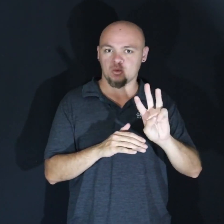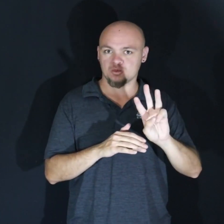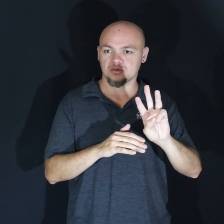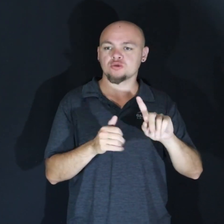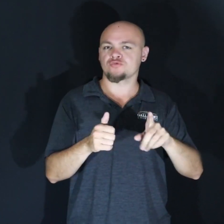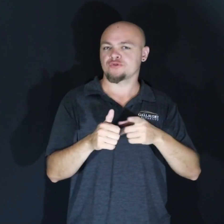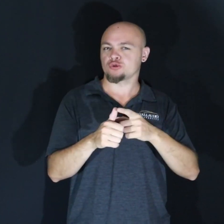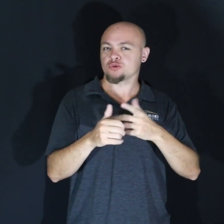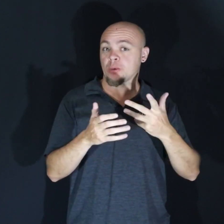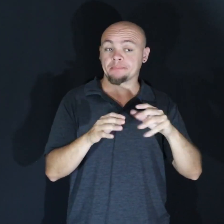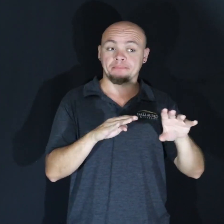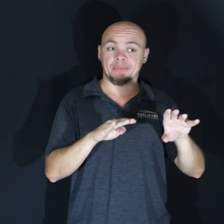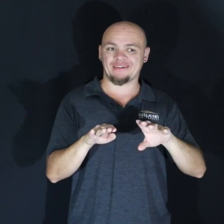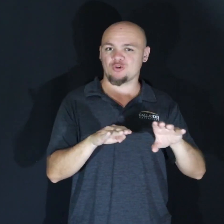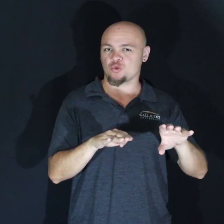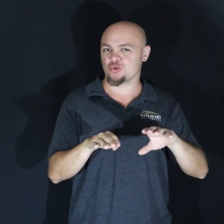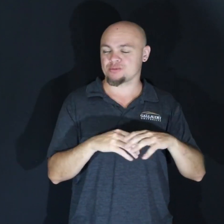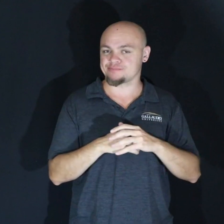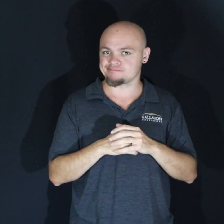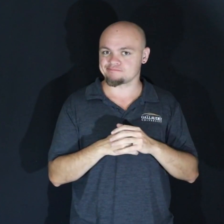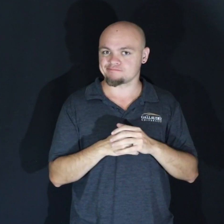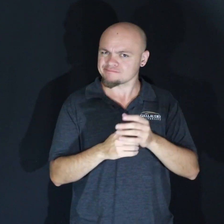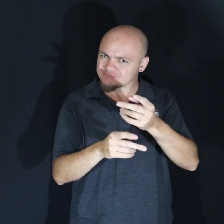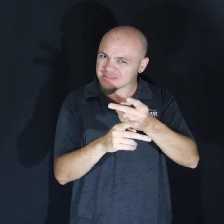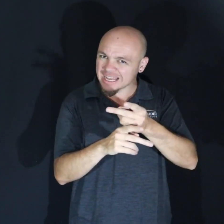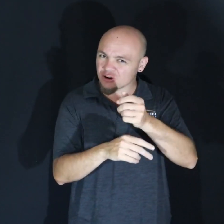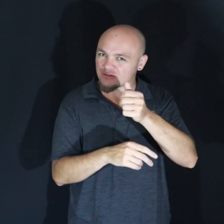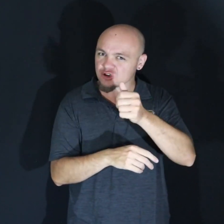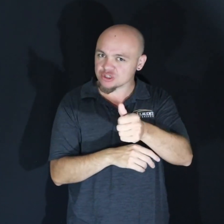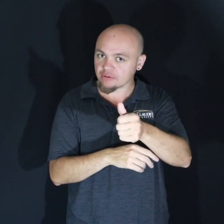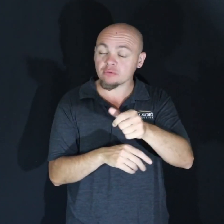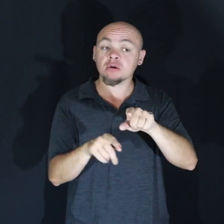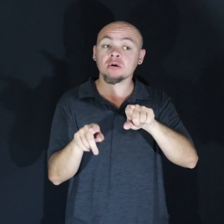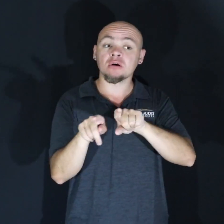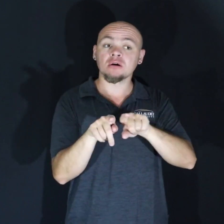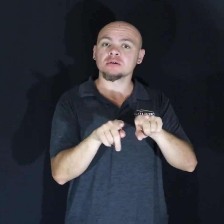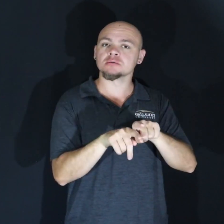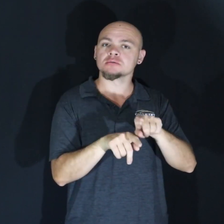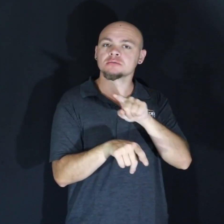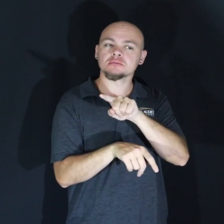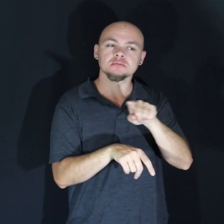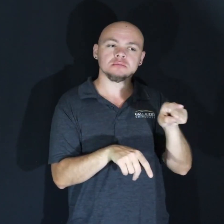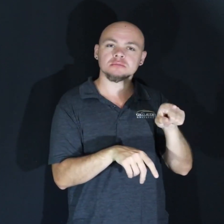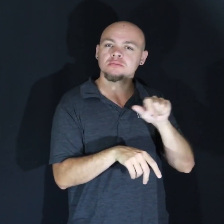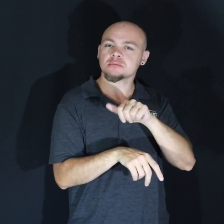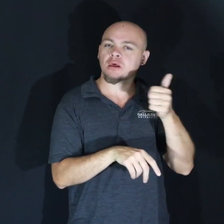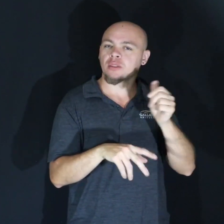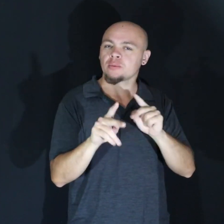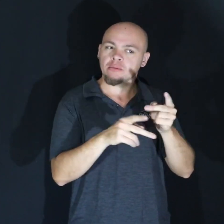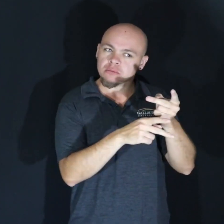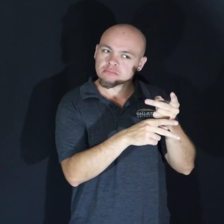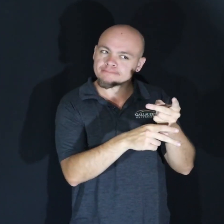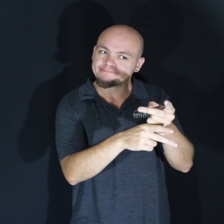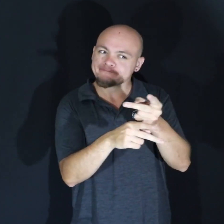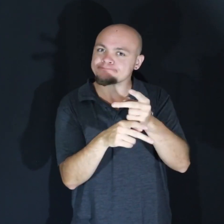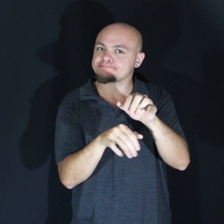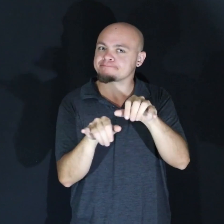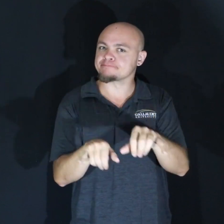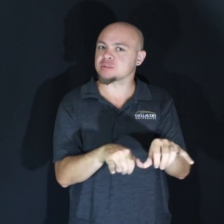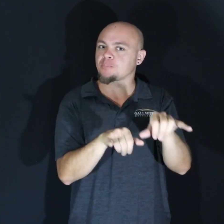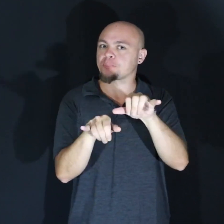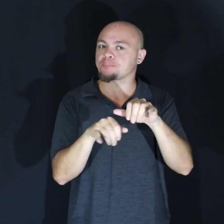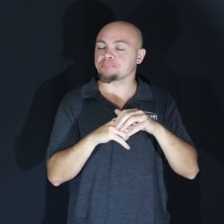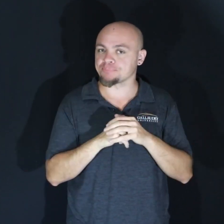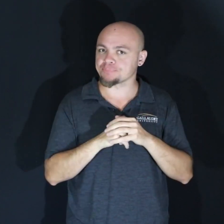part. It's all about looking after yourself, but also about looking after other people. We have